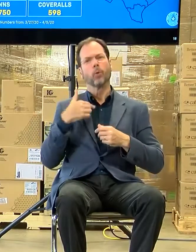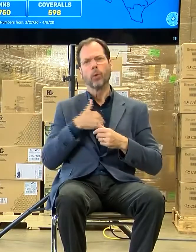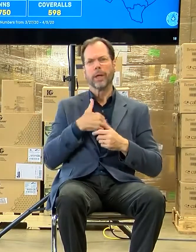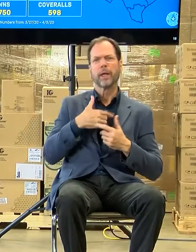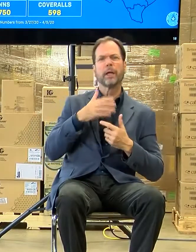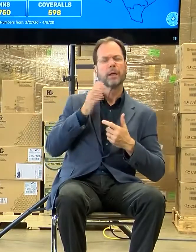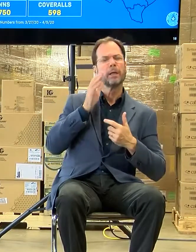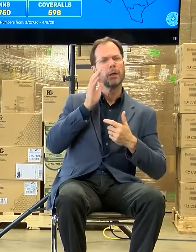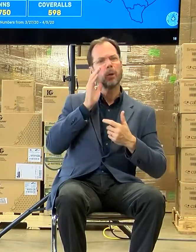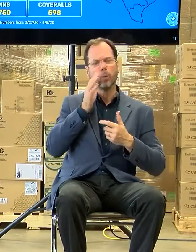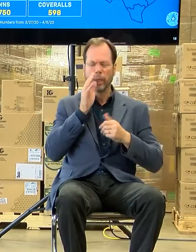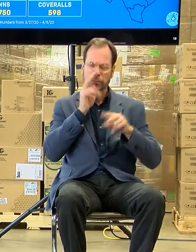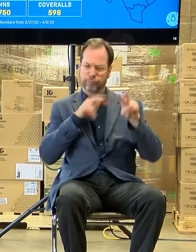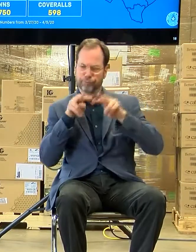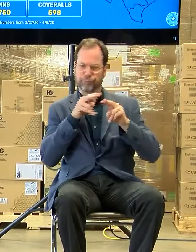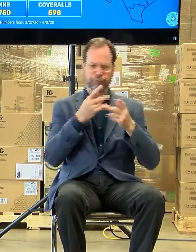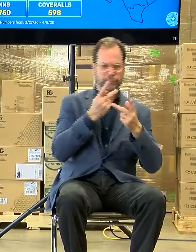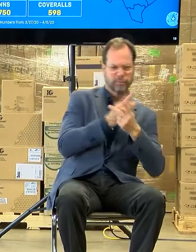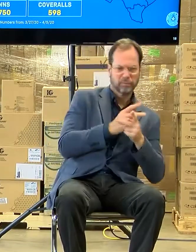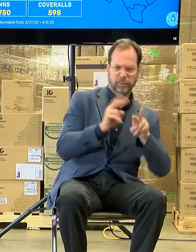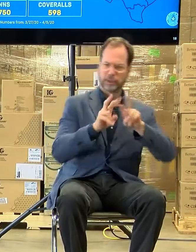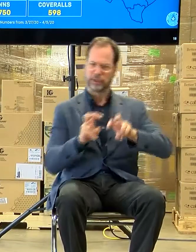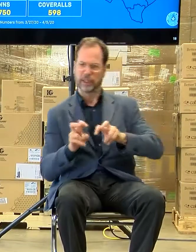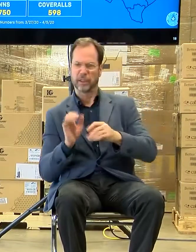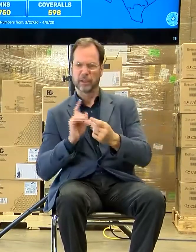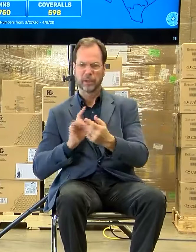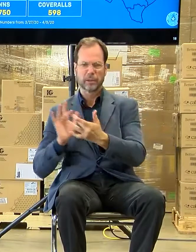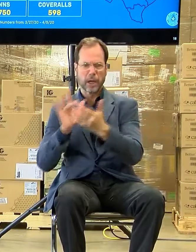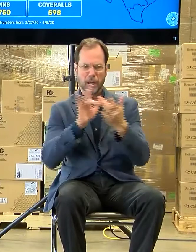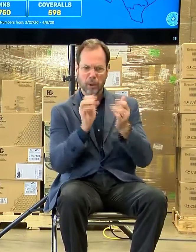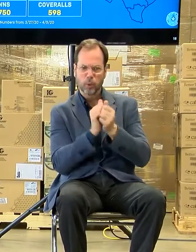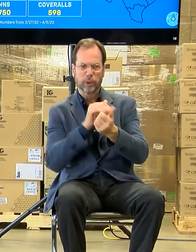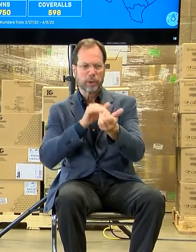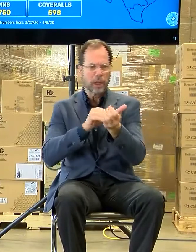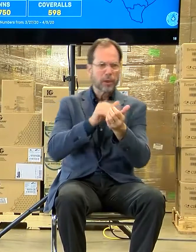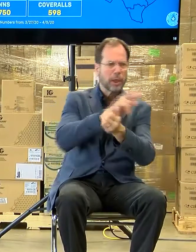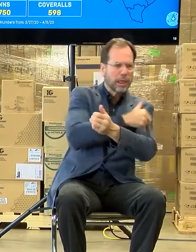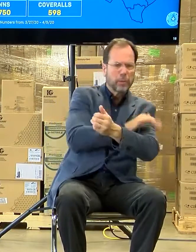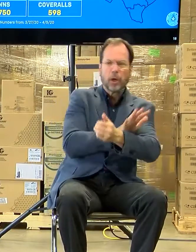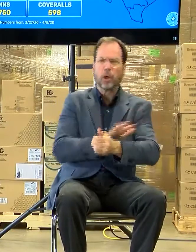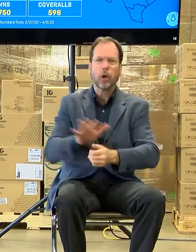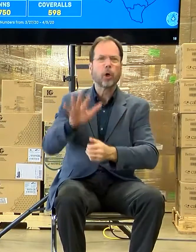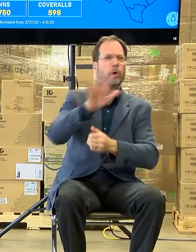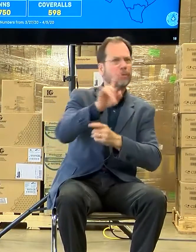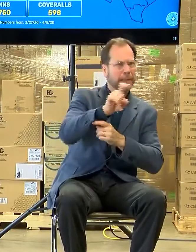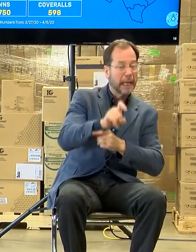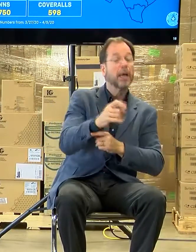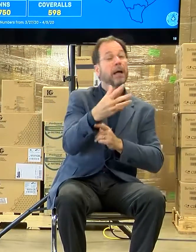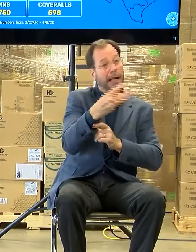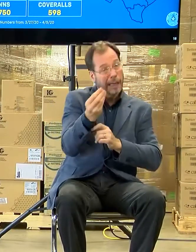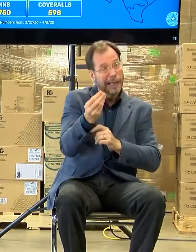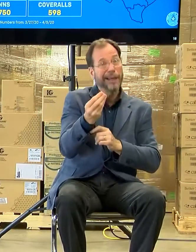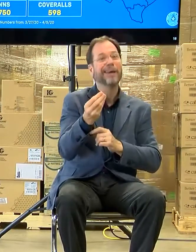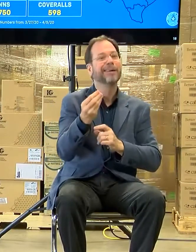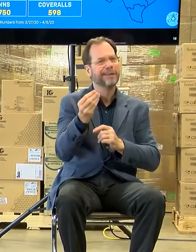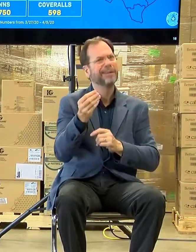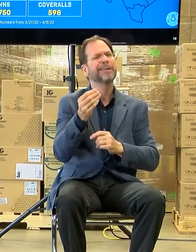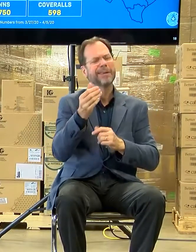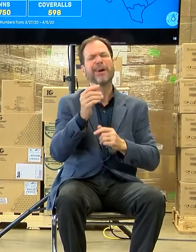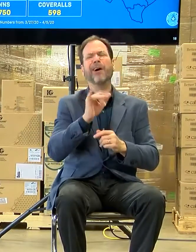model, to make assessments, to be in contact with hospitals and doctors across the entire state of Texas, as well as talking